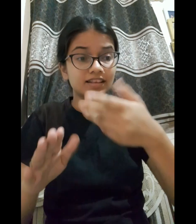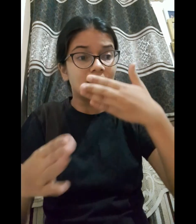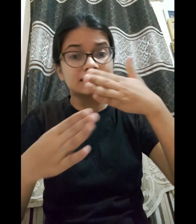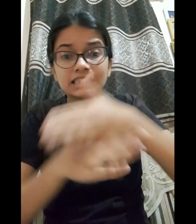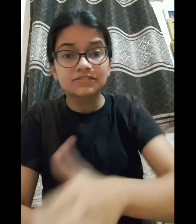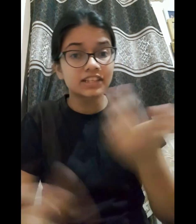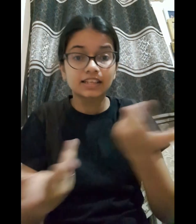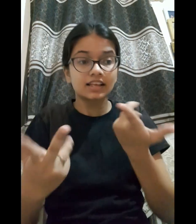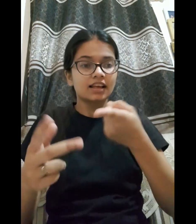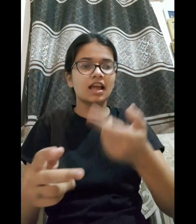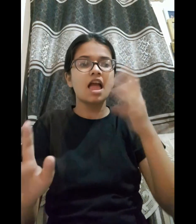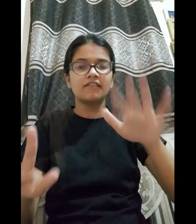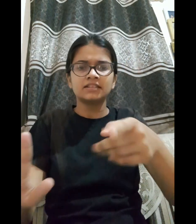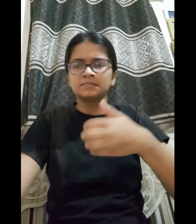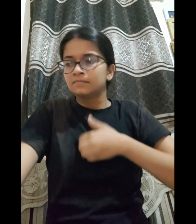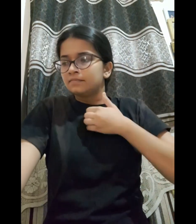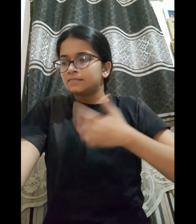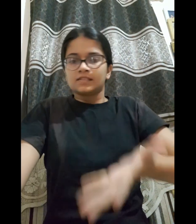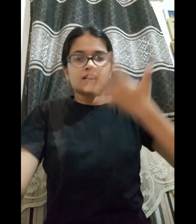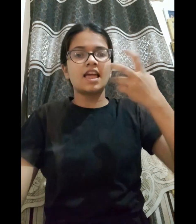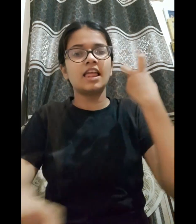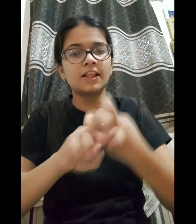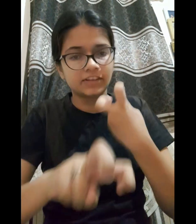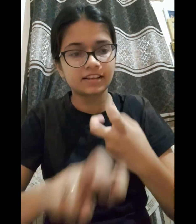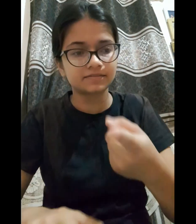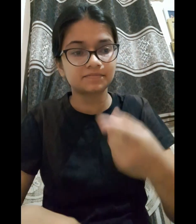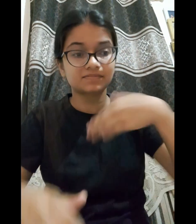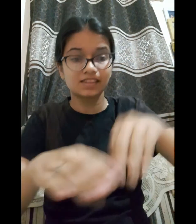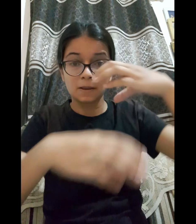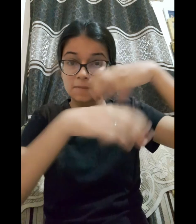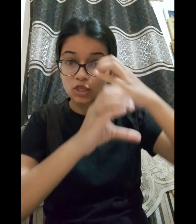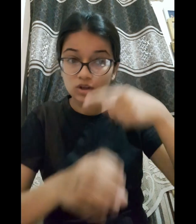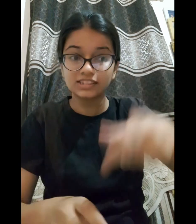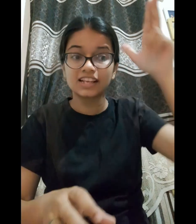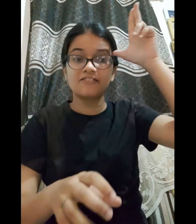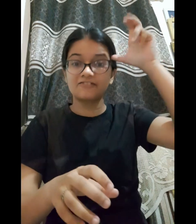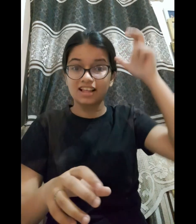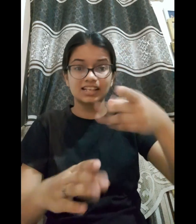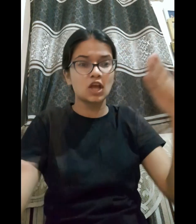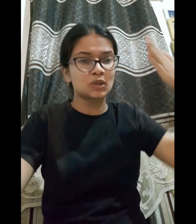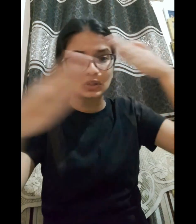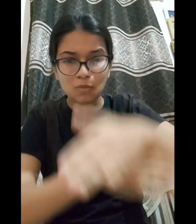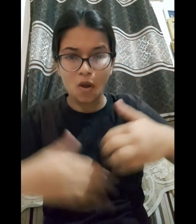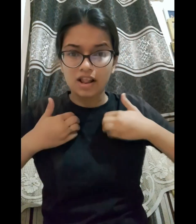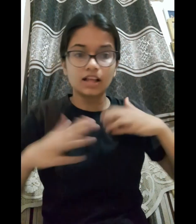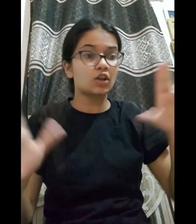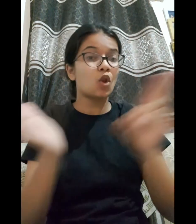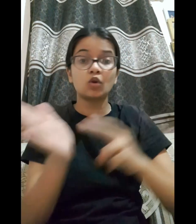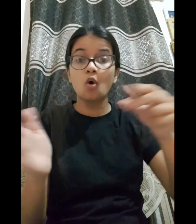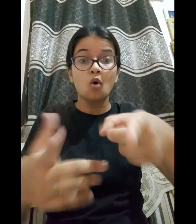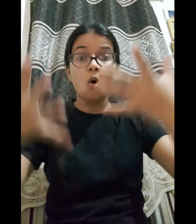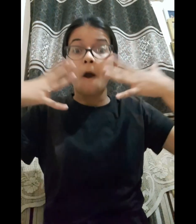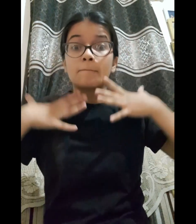lungs, you have difficulty. So the pathology is not by the virus persisting in your lungs, no. It is because of